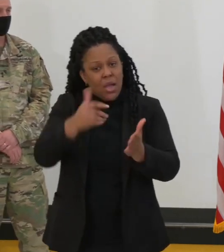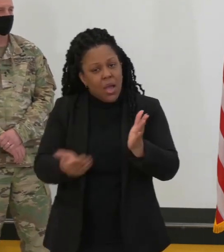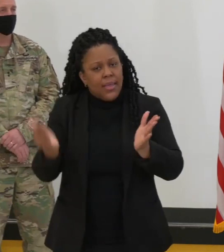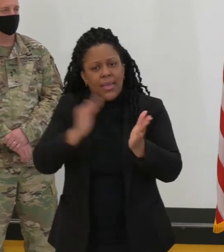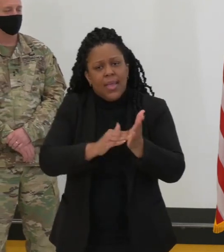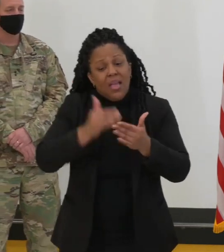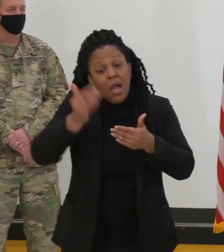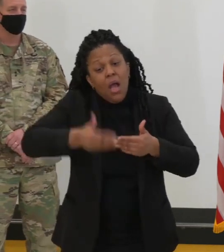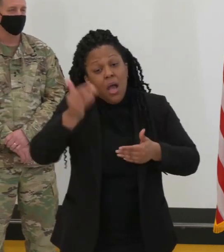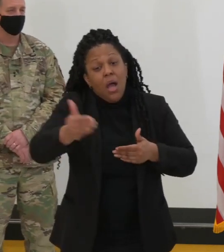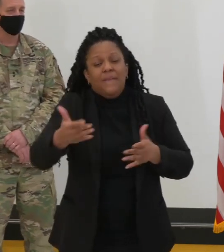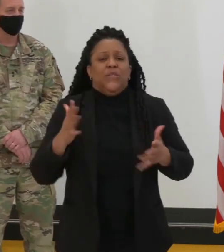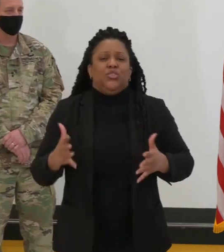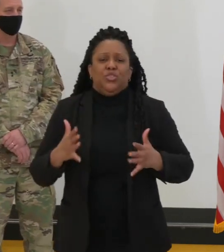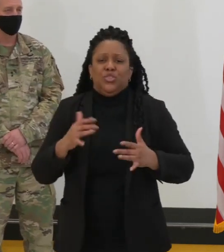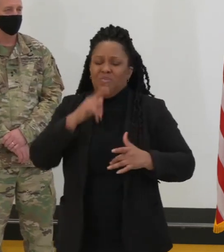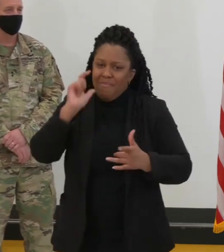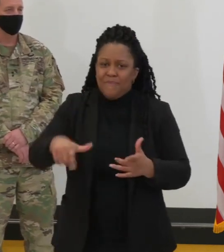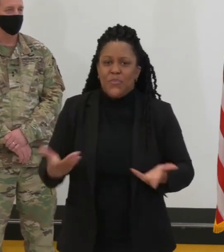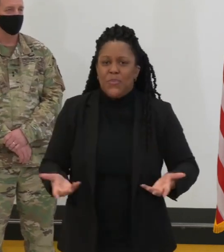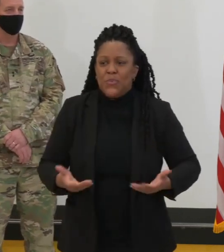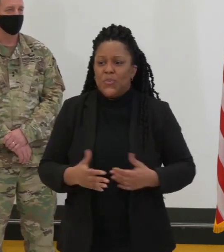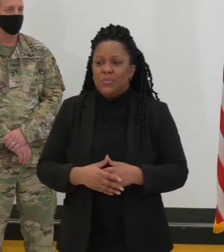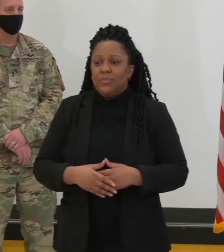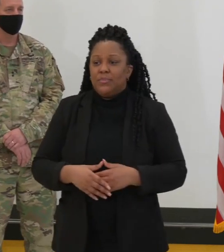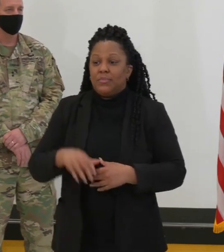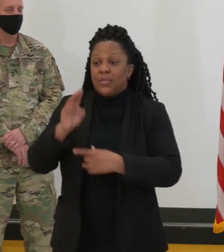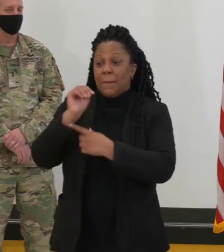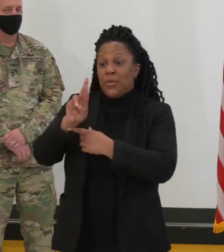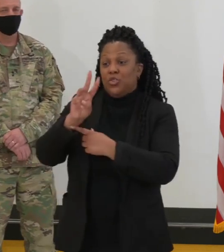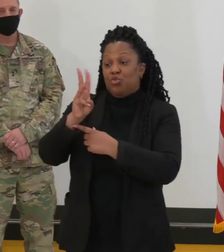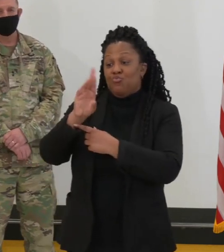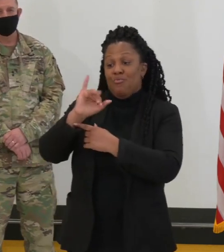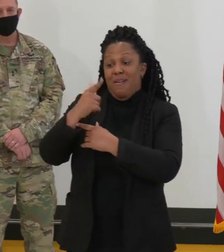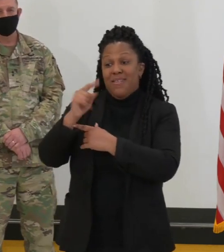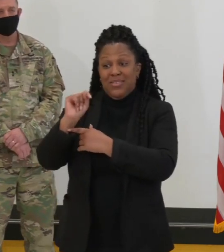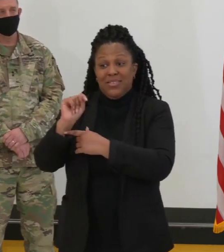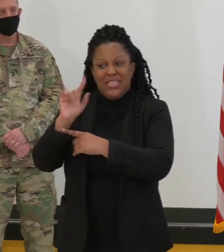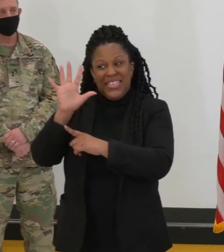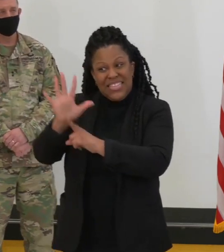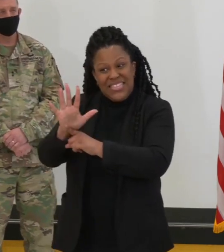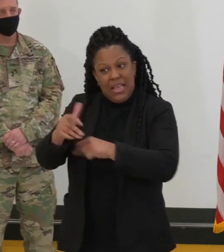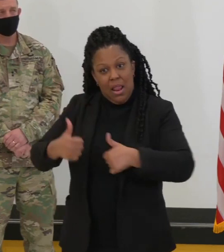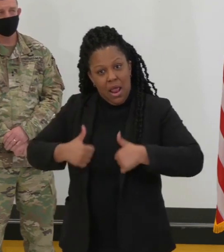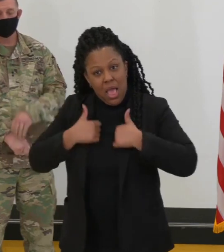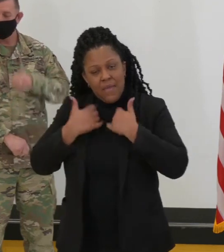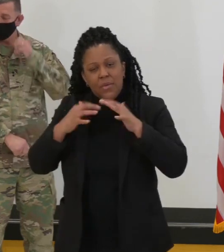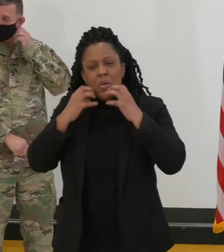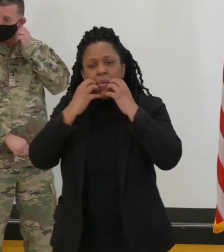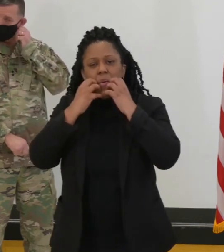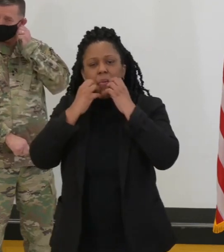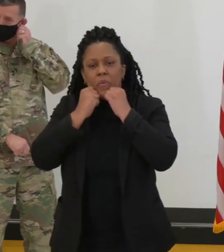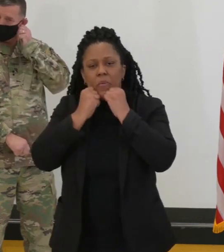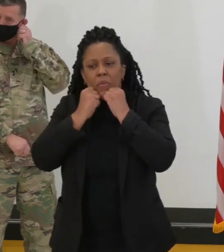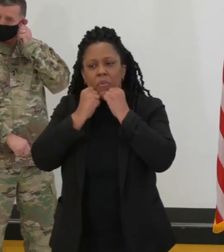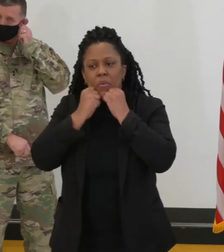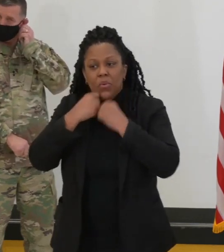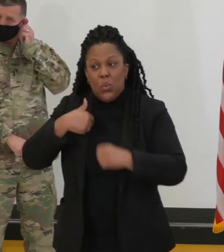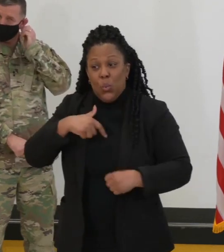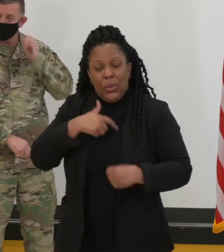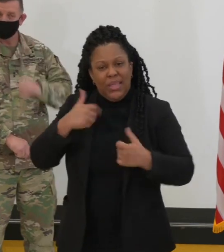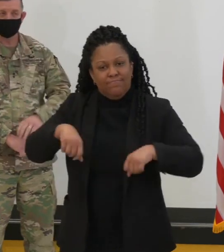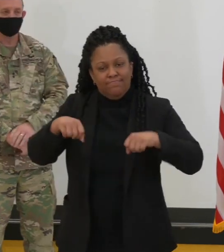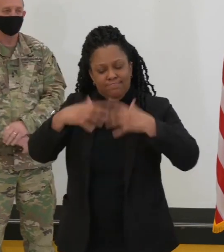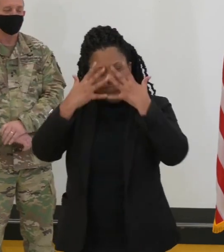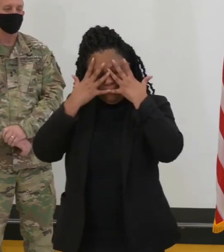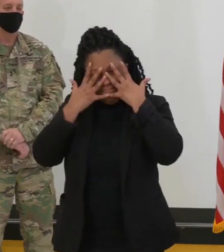tough time for all of us. And Mr. Wright, every life is sacred. His life is sacred. And for us, we're very deeply saddened by that.